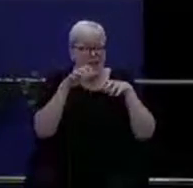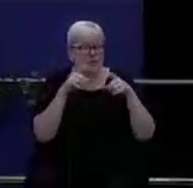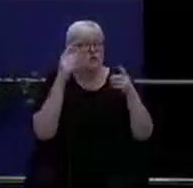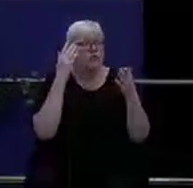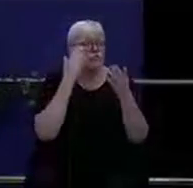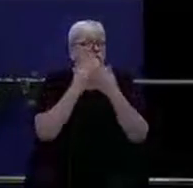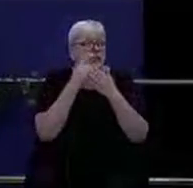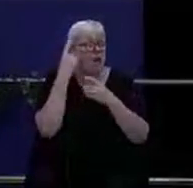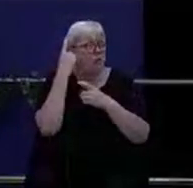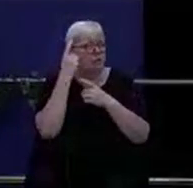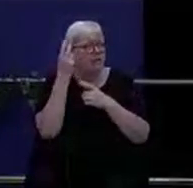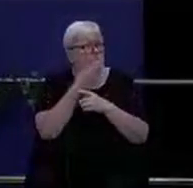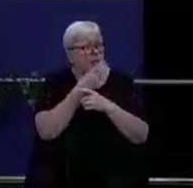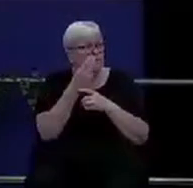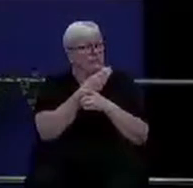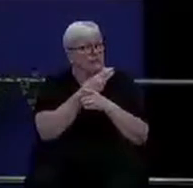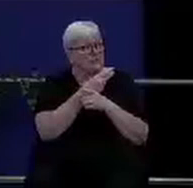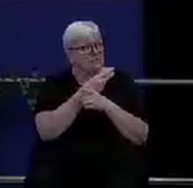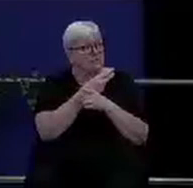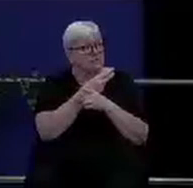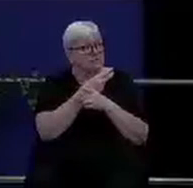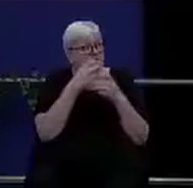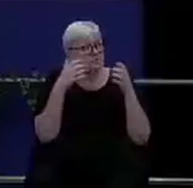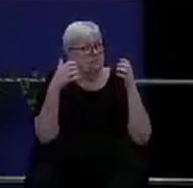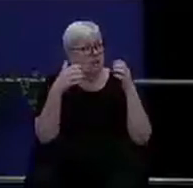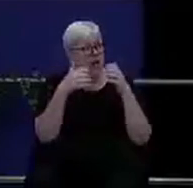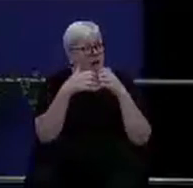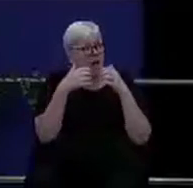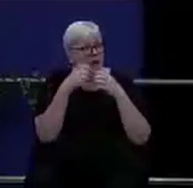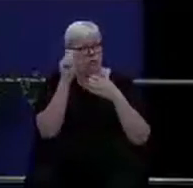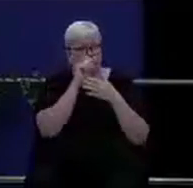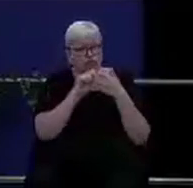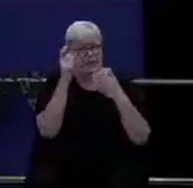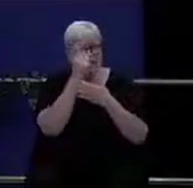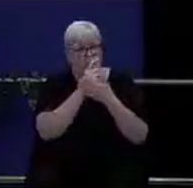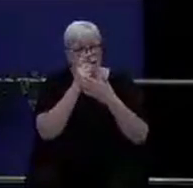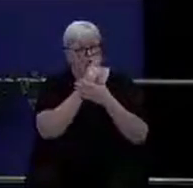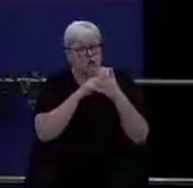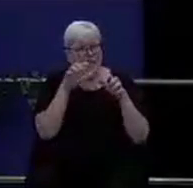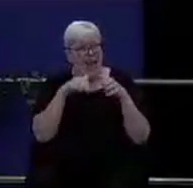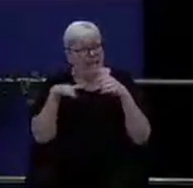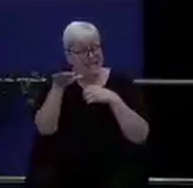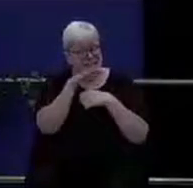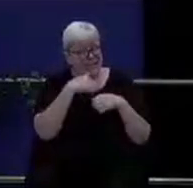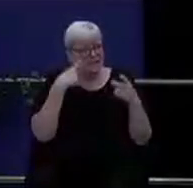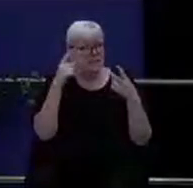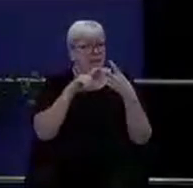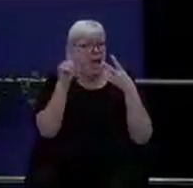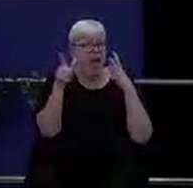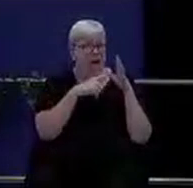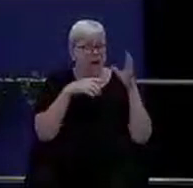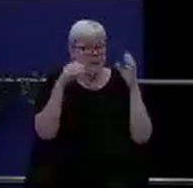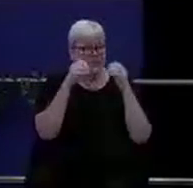wondered both sort of how writing about Iceland and writing about Aberdeen has anchored your